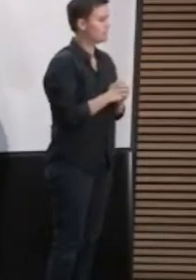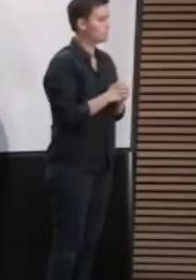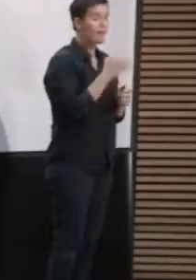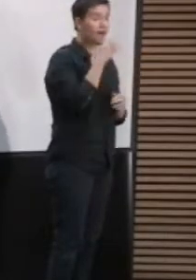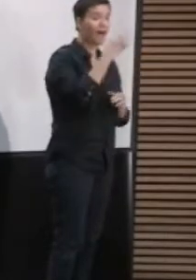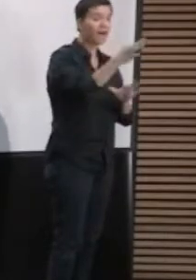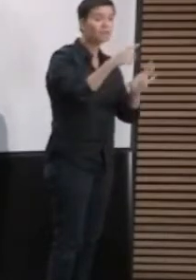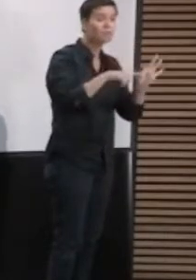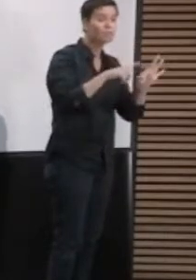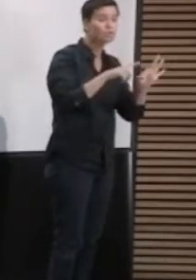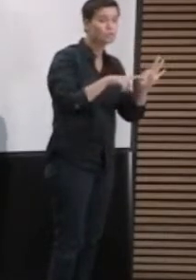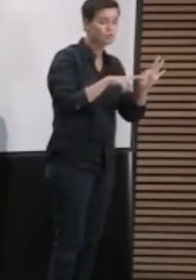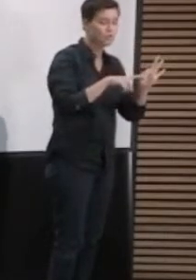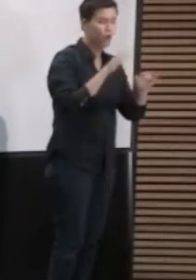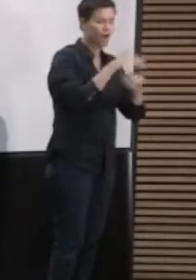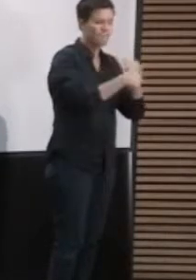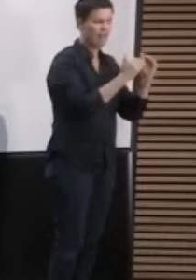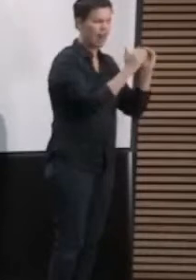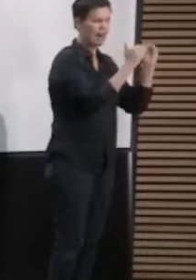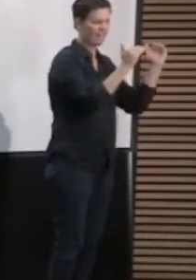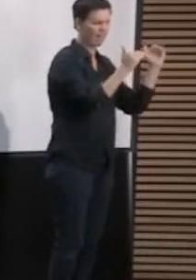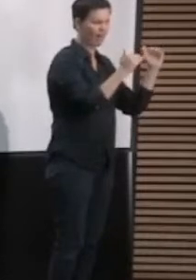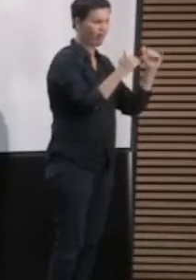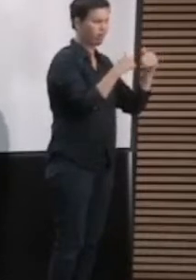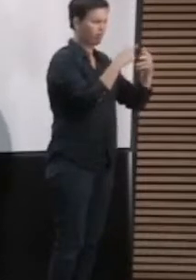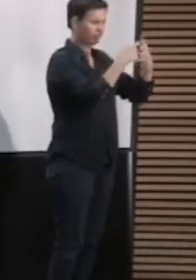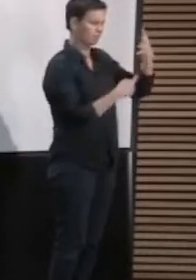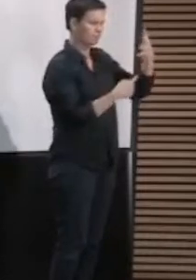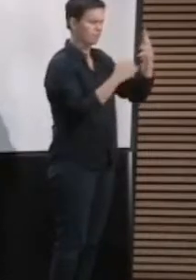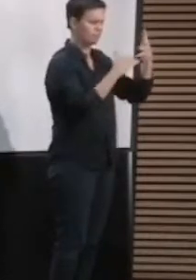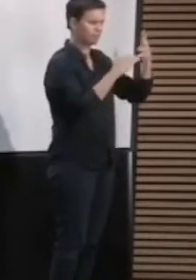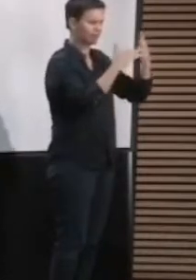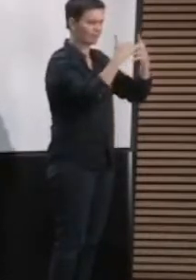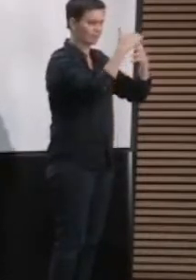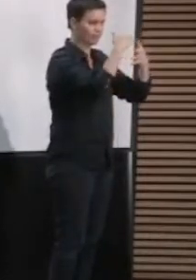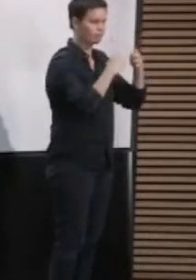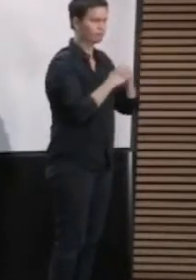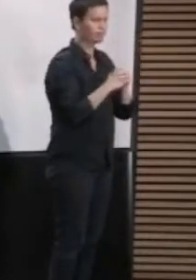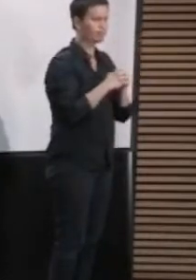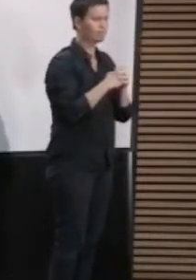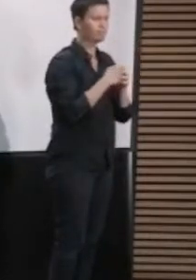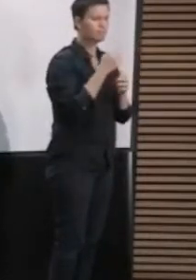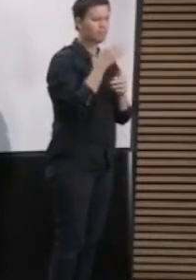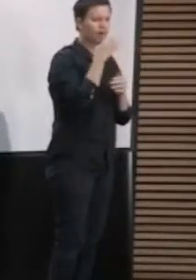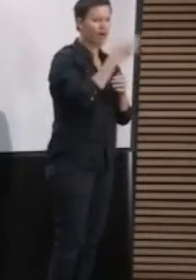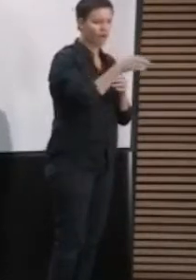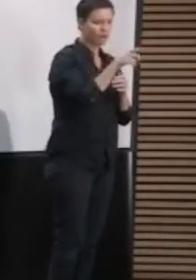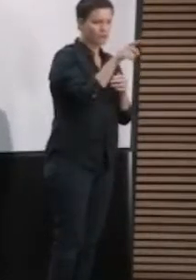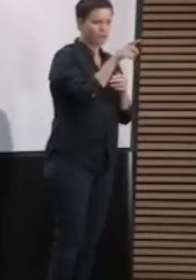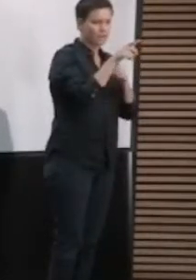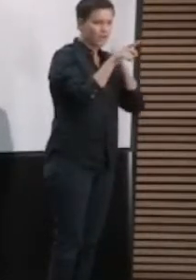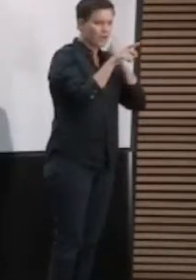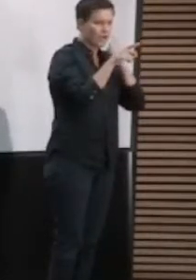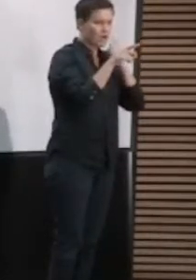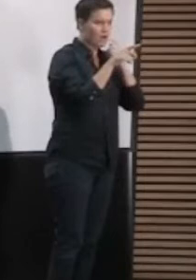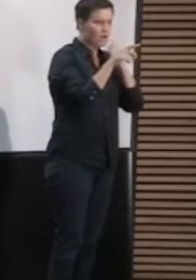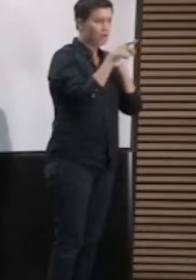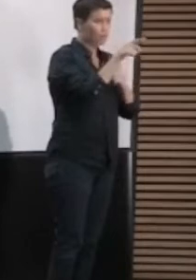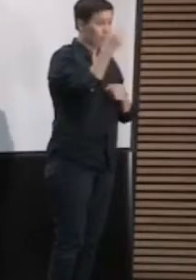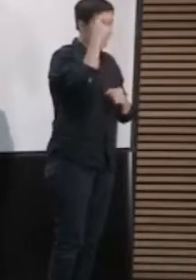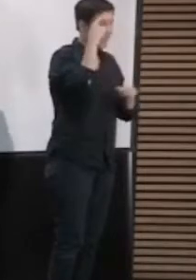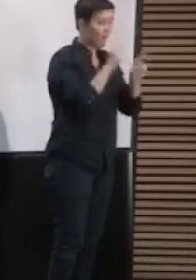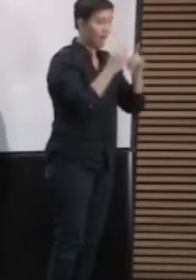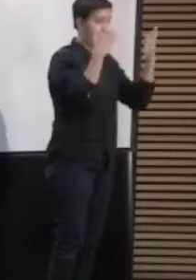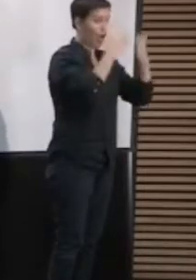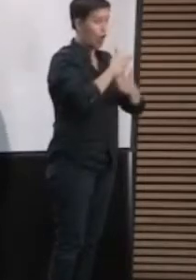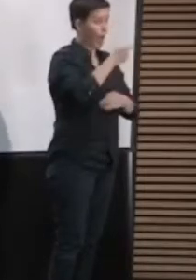Yes. Would it be right to suggest that mass gatherings, sporting crowds, that sort of stuff, we should play down expectations they'll return, or things like nightclubs,